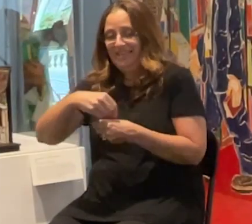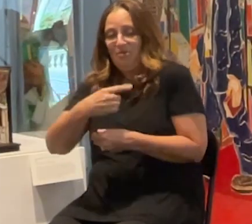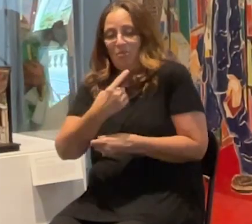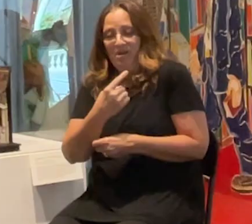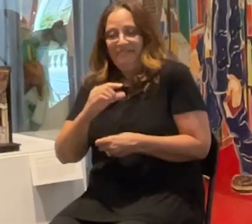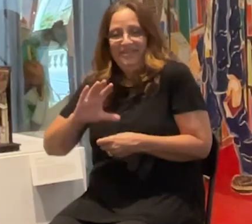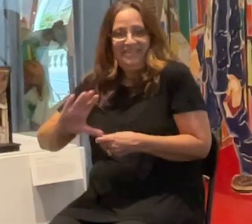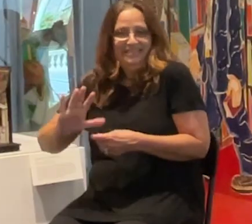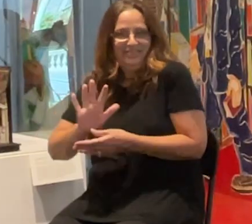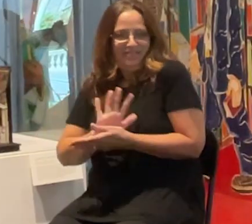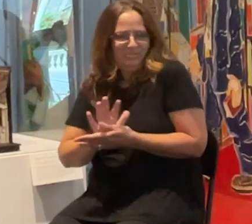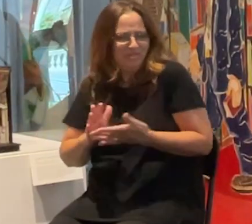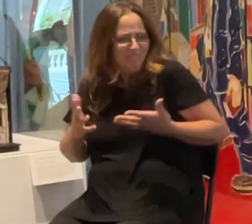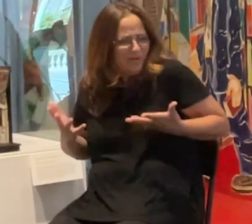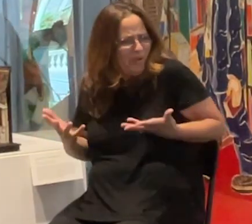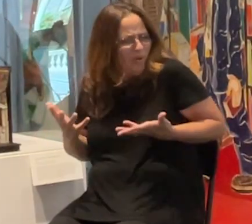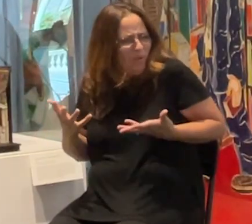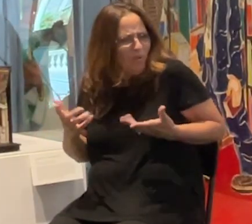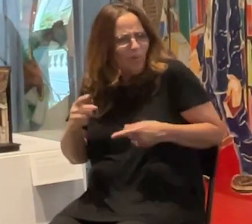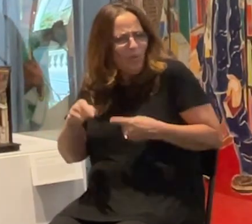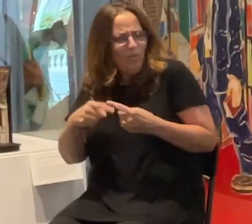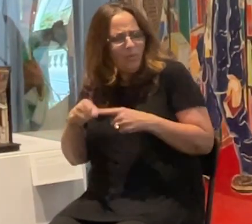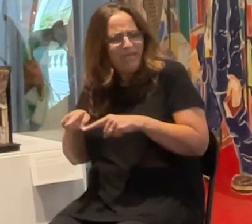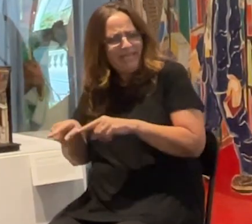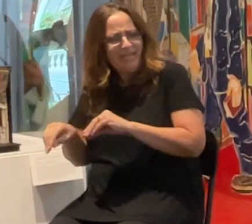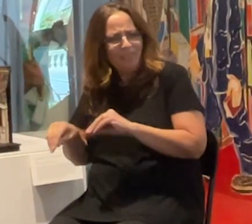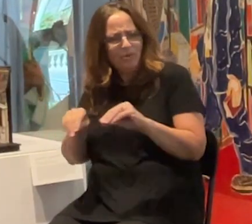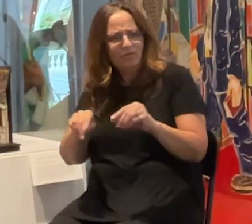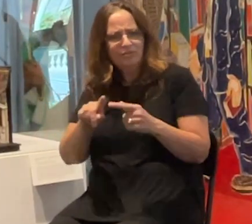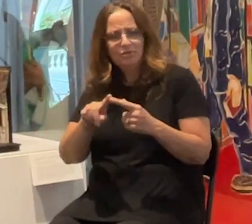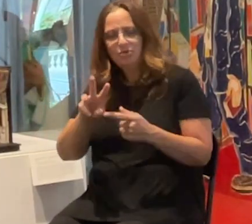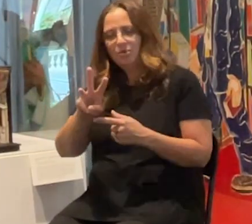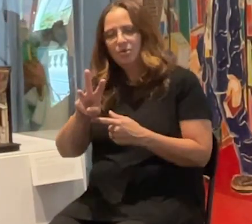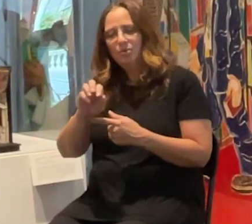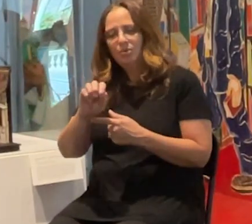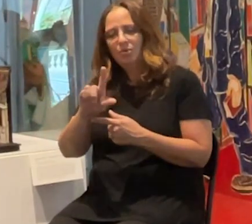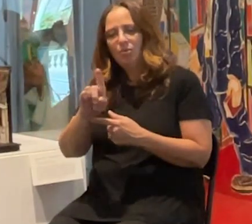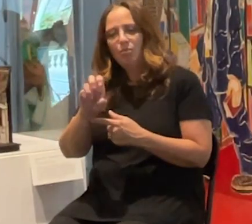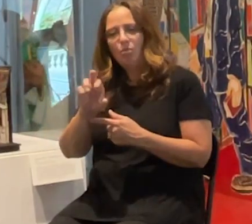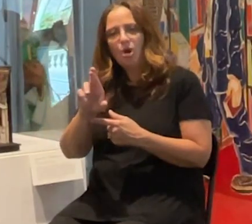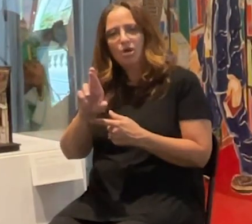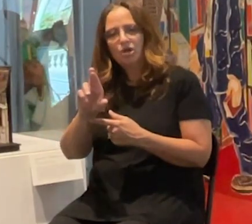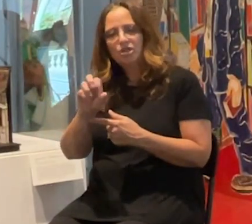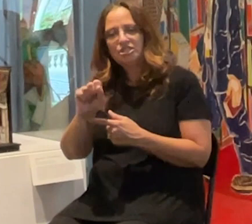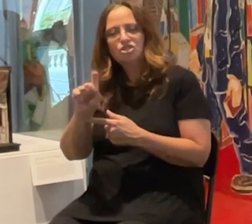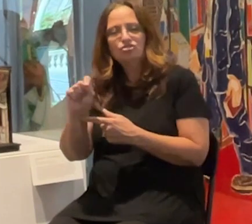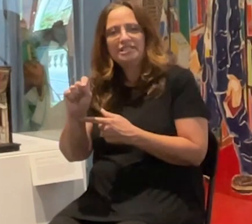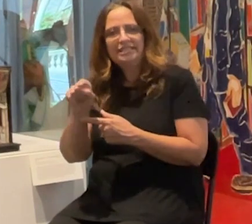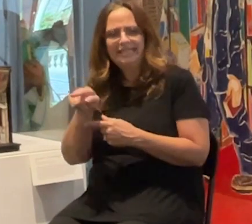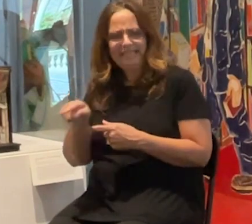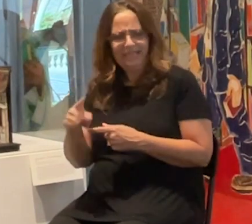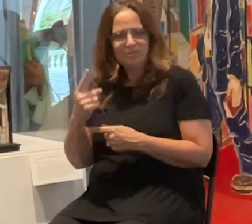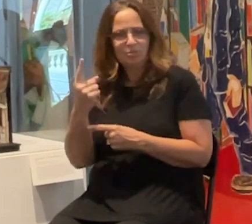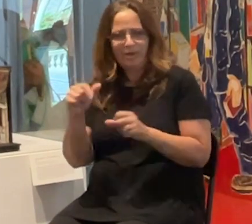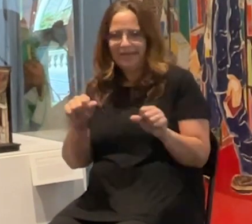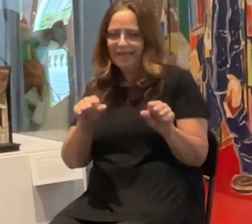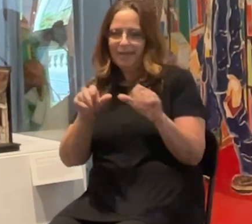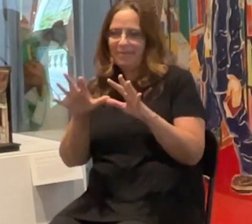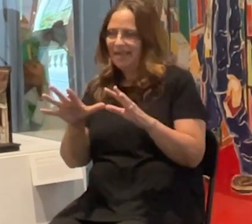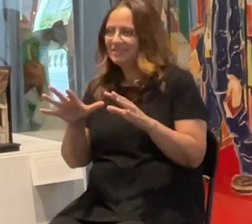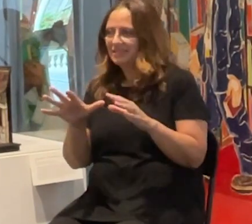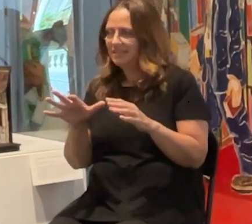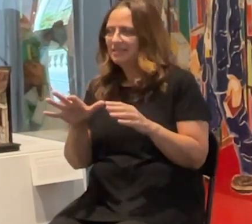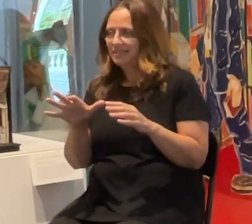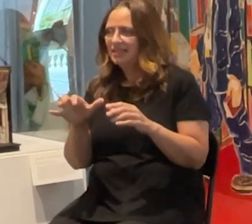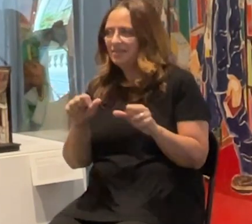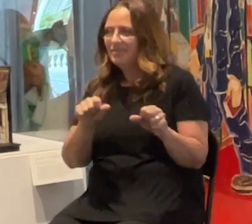mean, I don't know, at what point did he move to Walker Street? Like, is that such a magical place? Red has been in his Walker Street studio for since